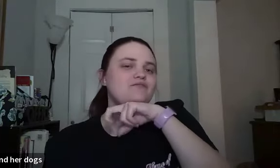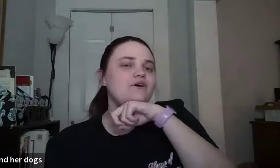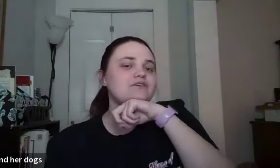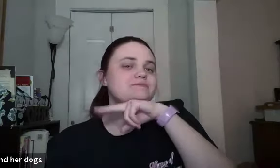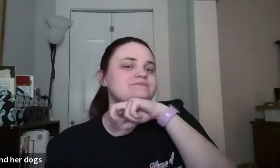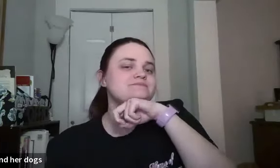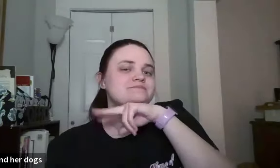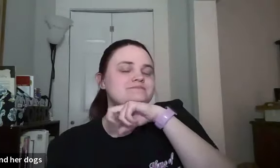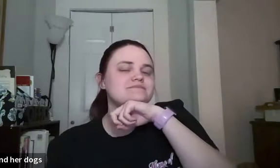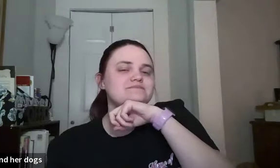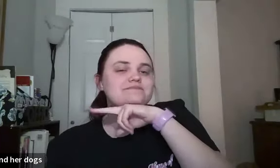Frog.